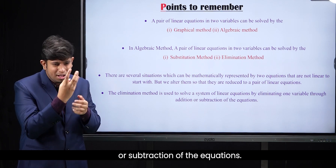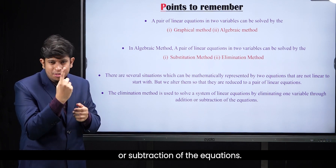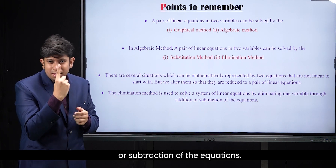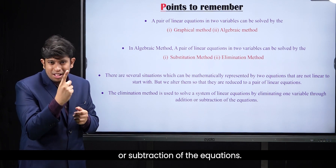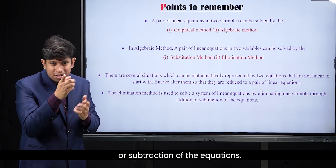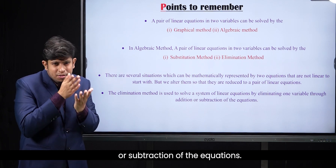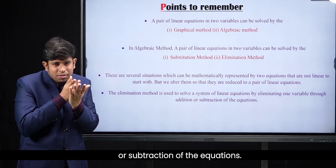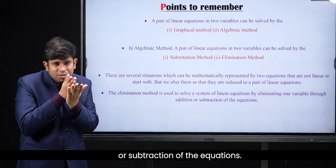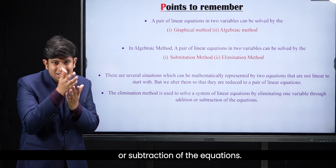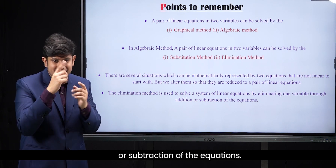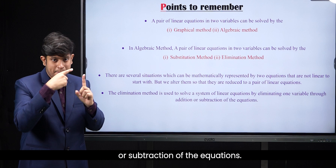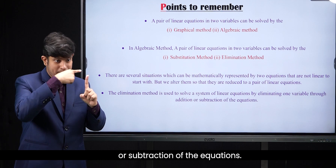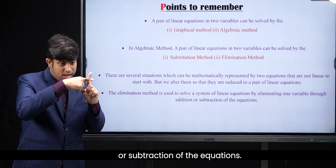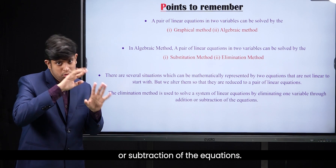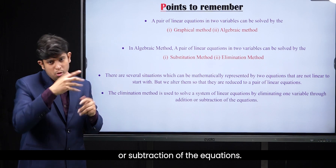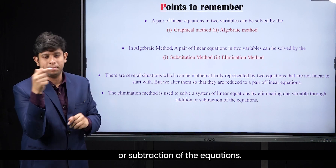the equations.